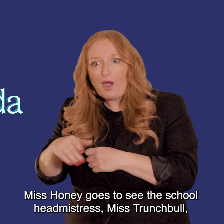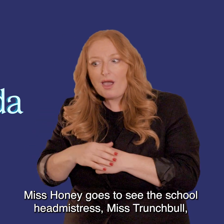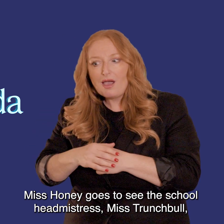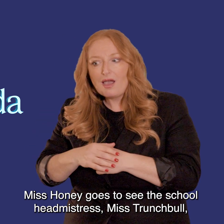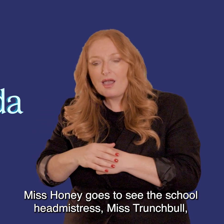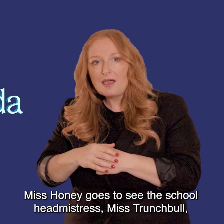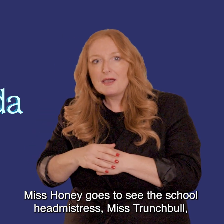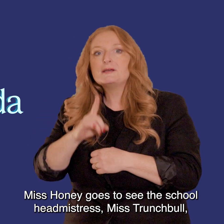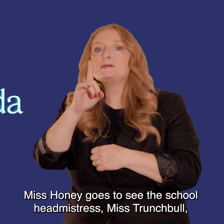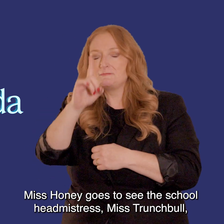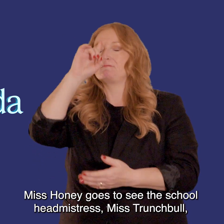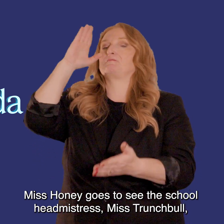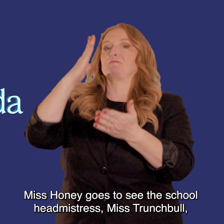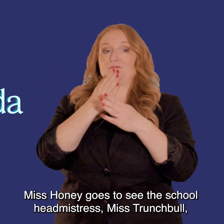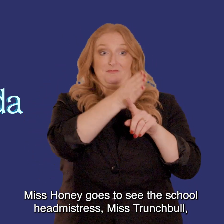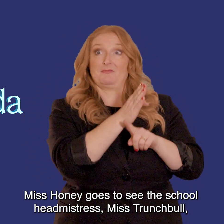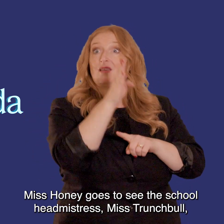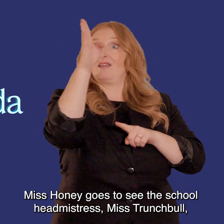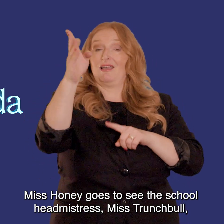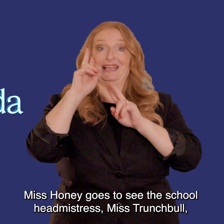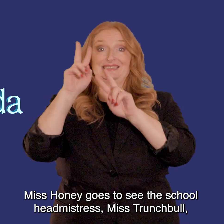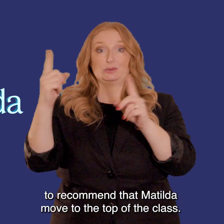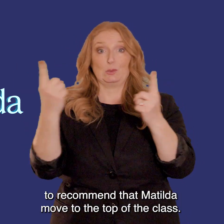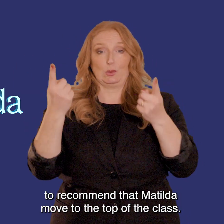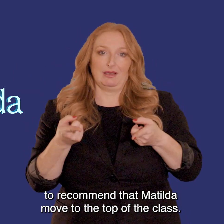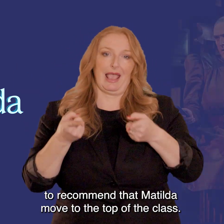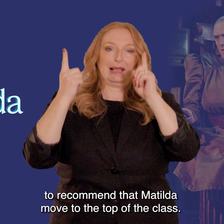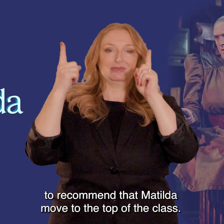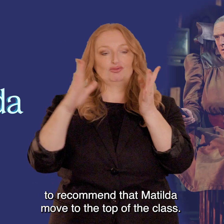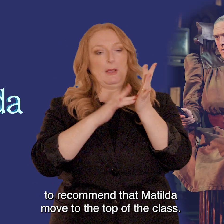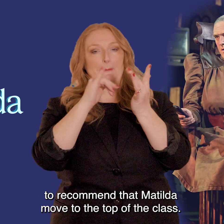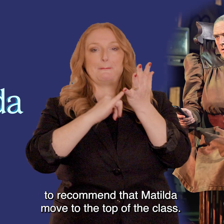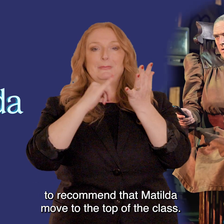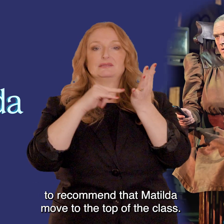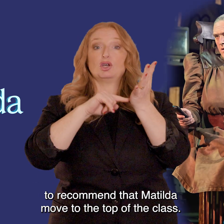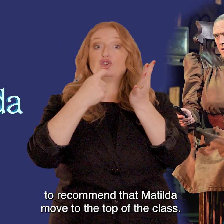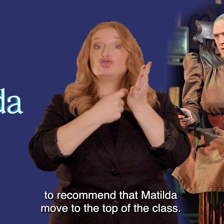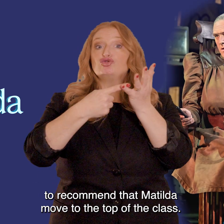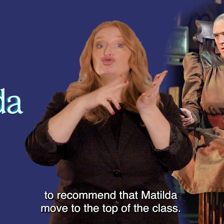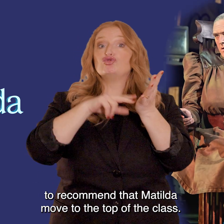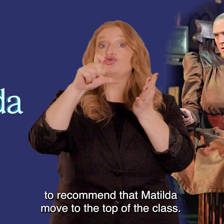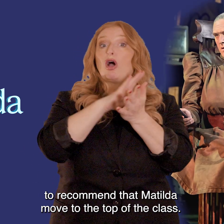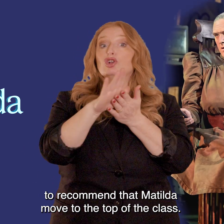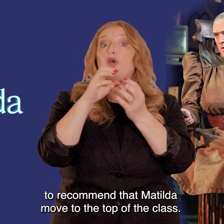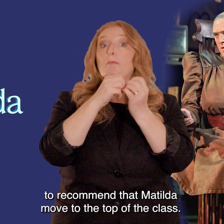the school headmistress, Miss Trunchbull, to recommend that Matilda move to the top of the class.